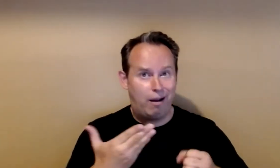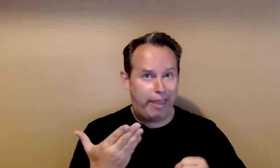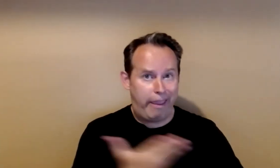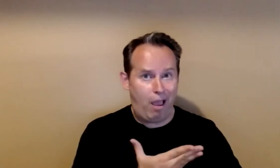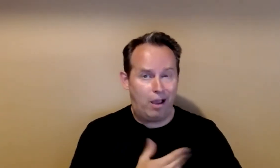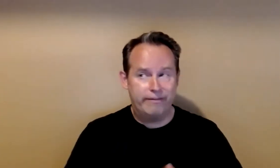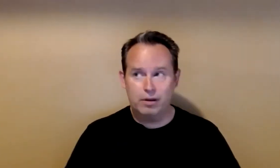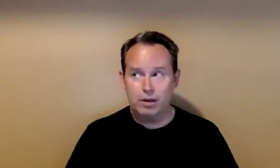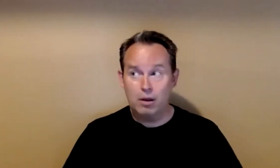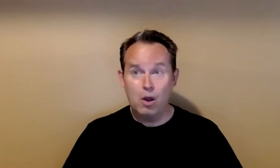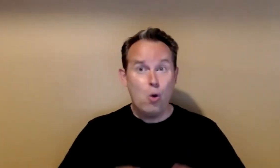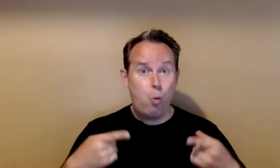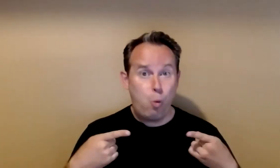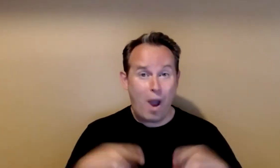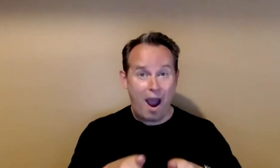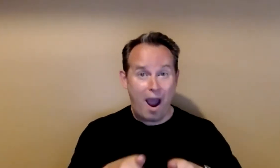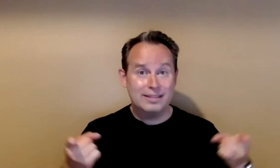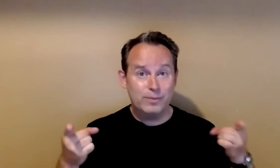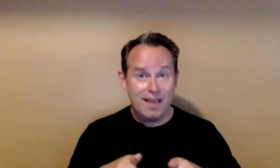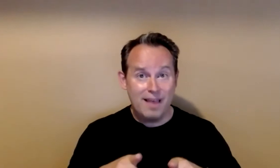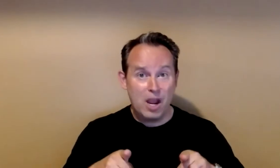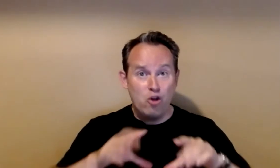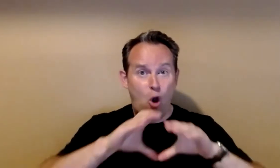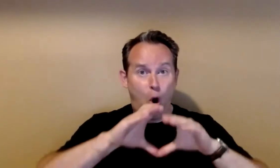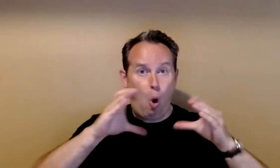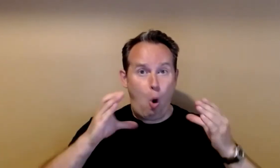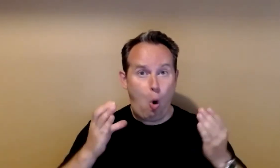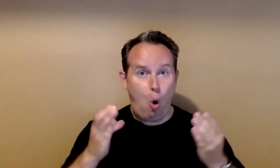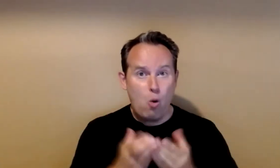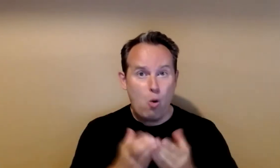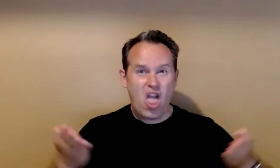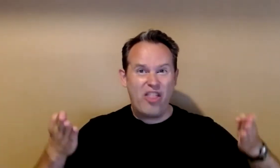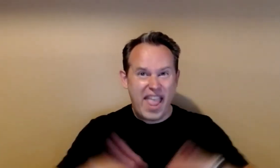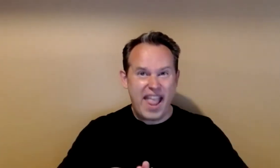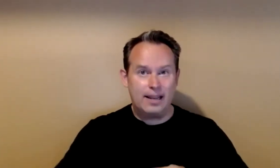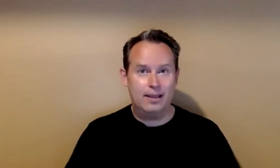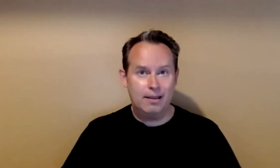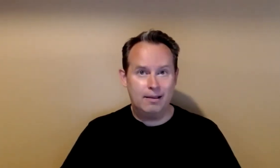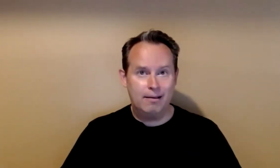weeks, I got laid off. While this was happening, the whole world ended.